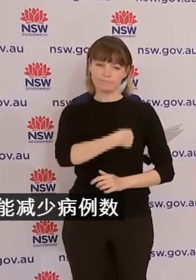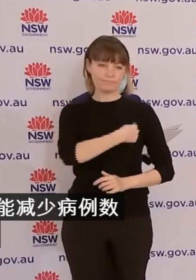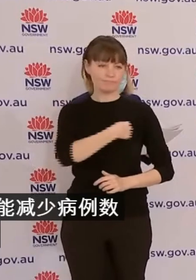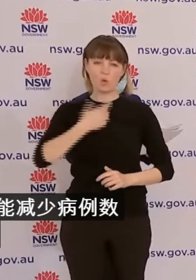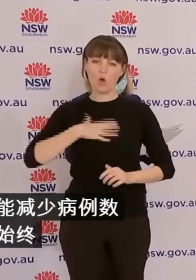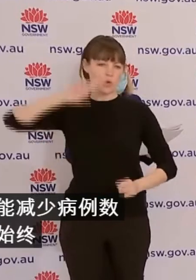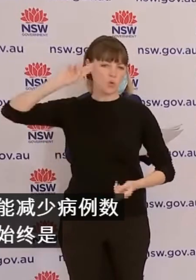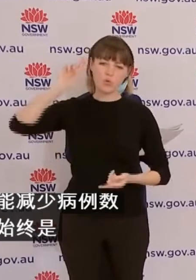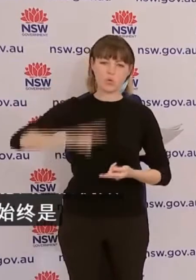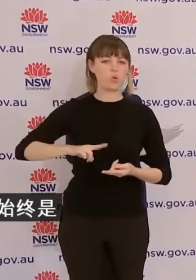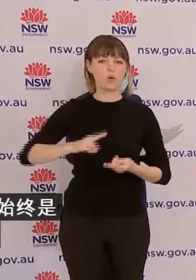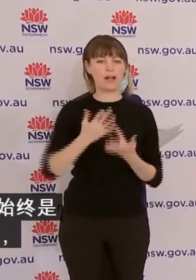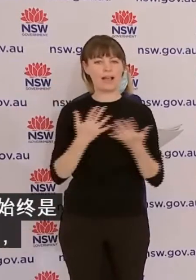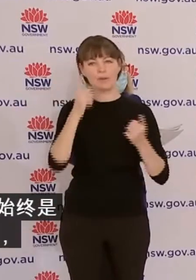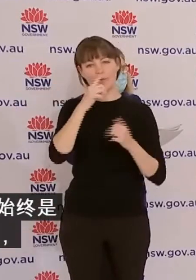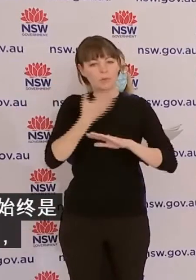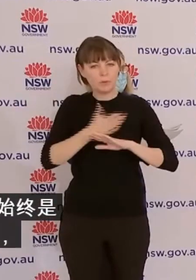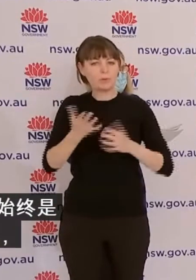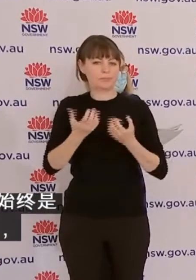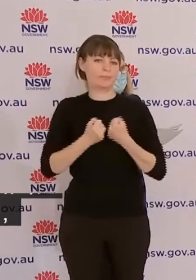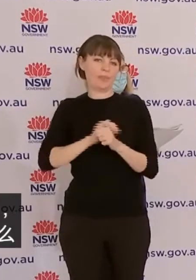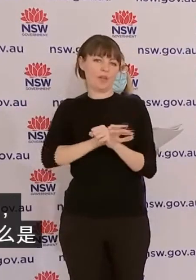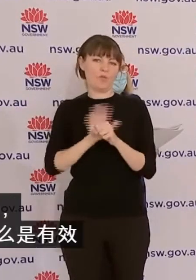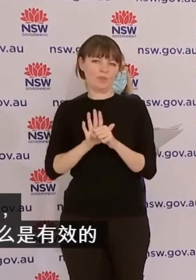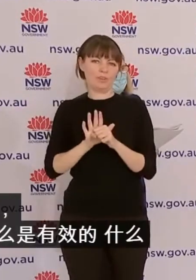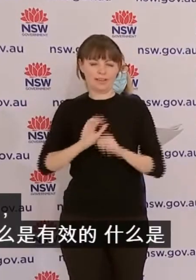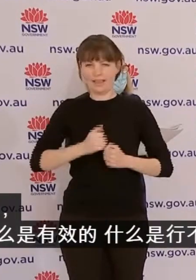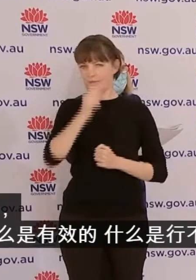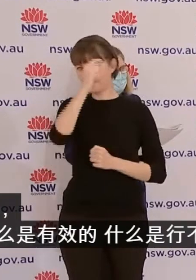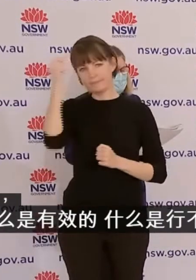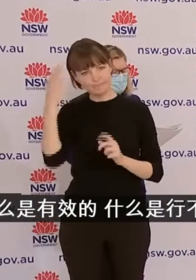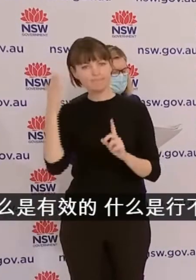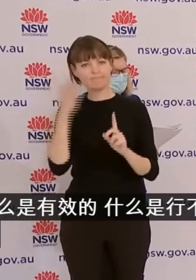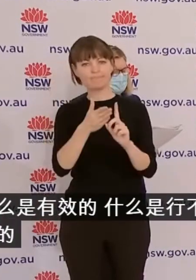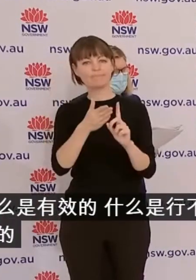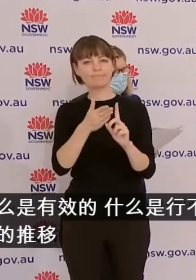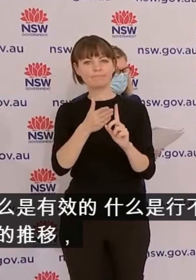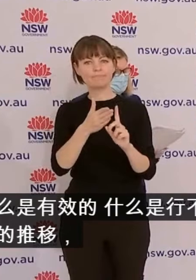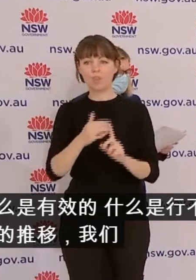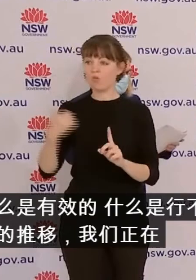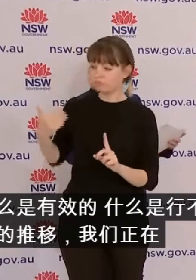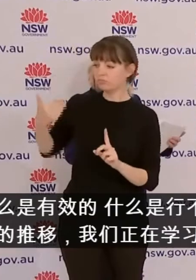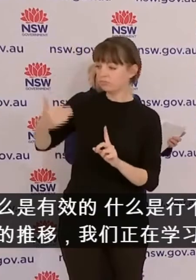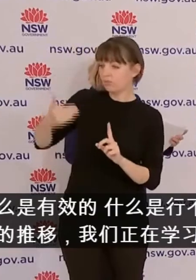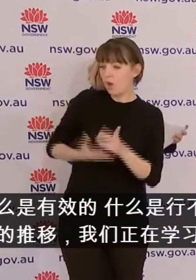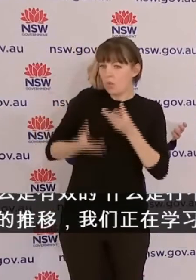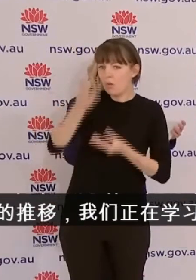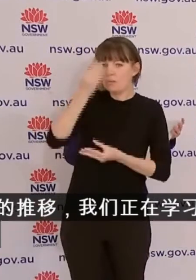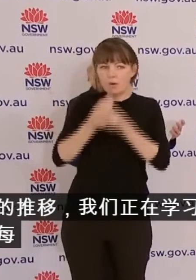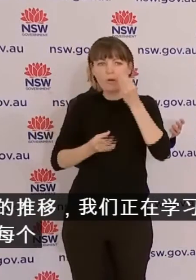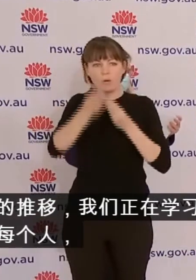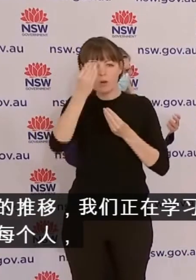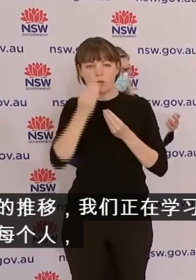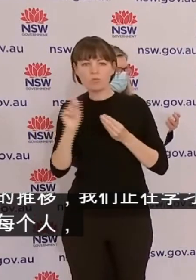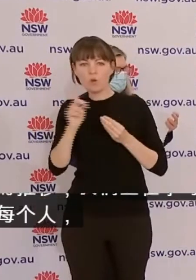can. Please know that is always our intention. We know what works and what doesn't work. We're learning as the weeks go by. And we really